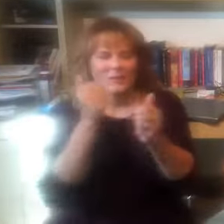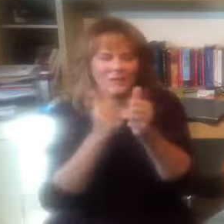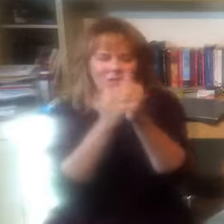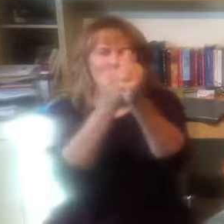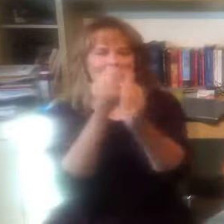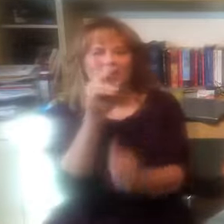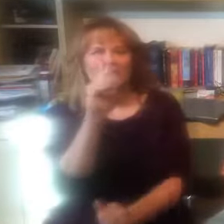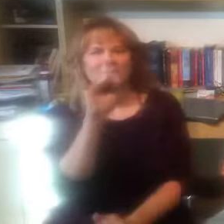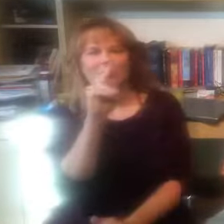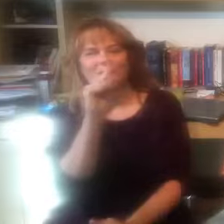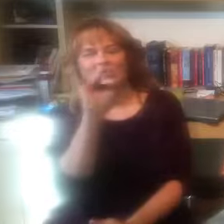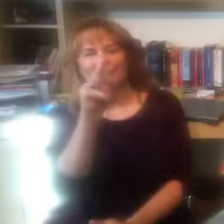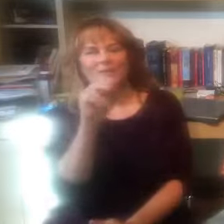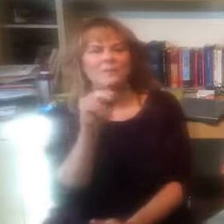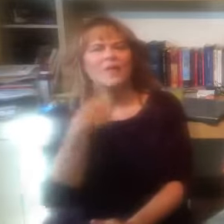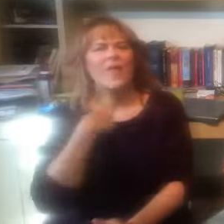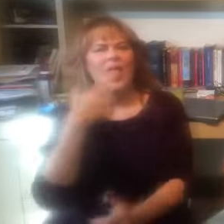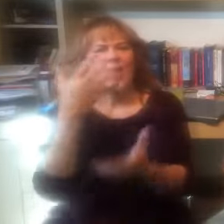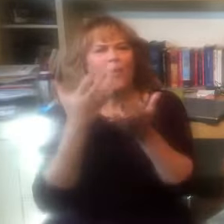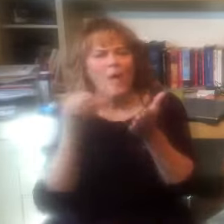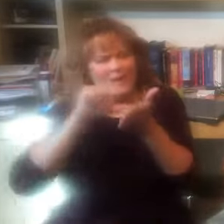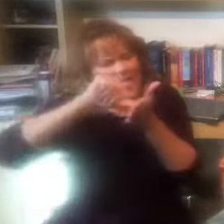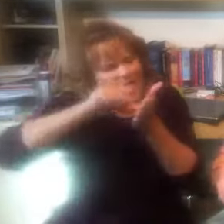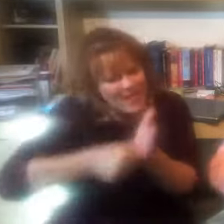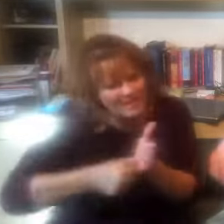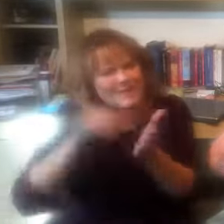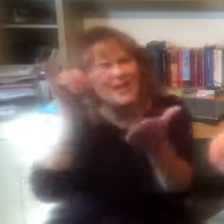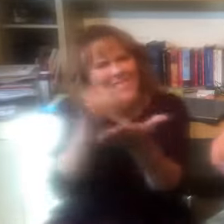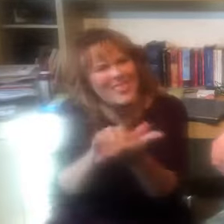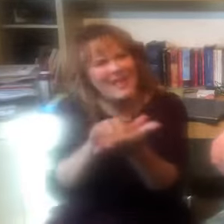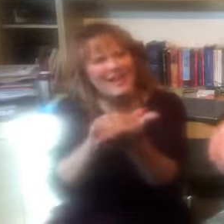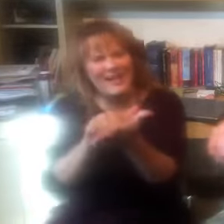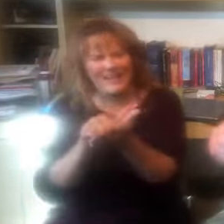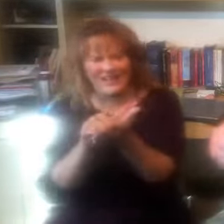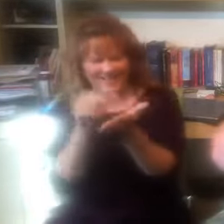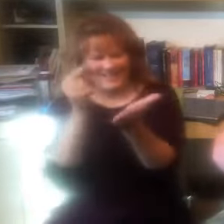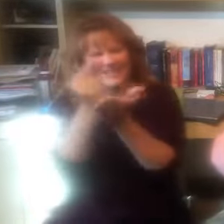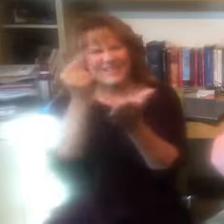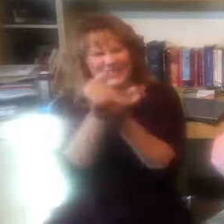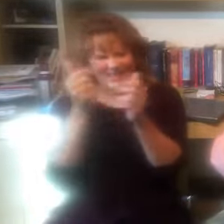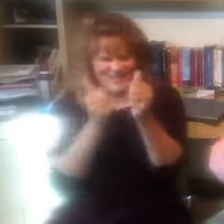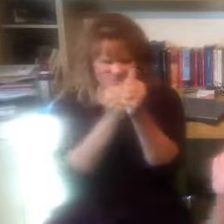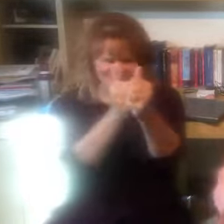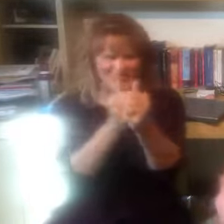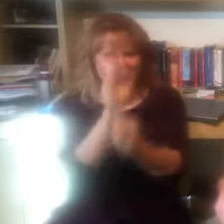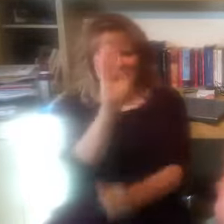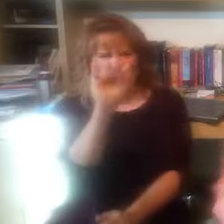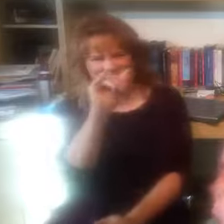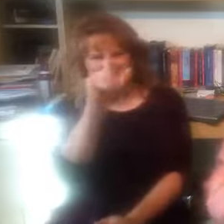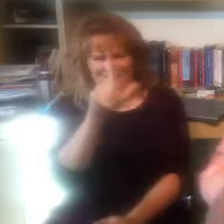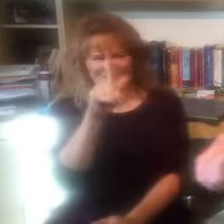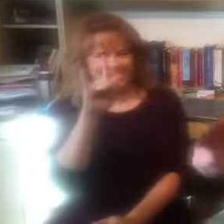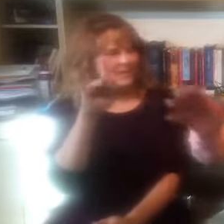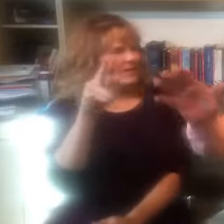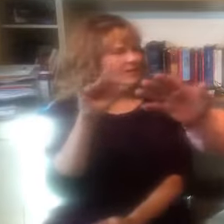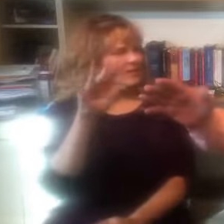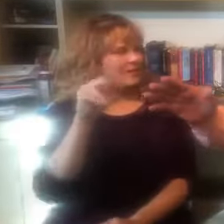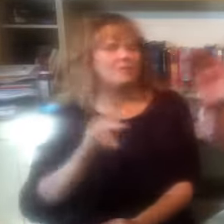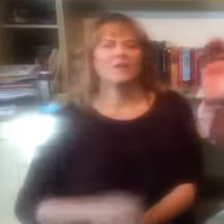Kinison, and I want to emphasize that. According to Bill Kinison.